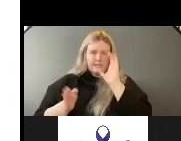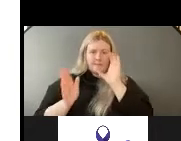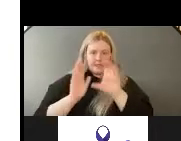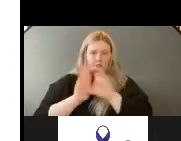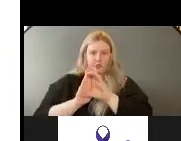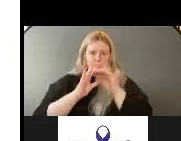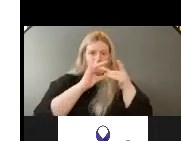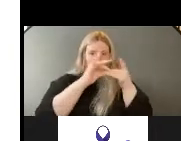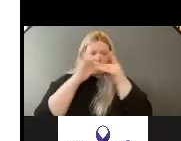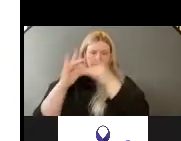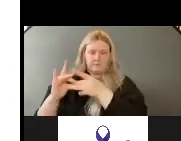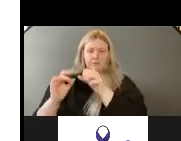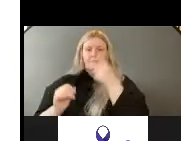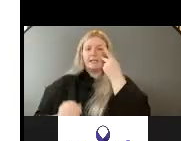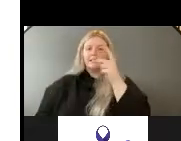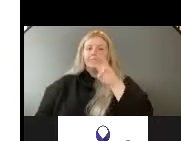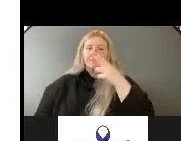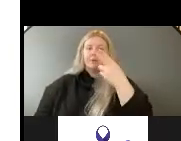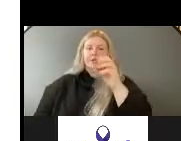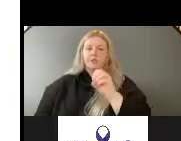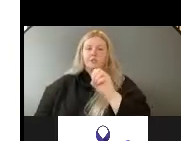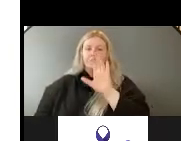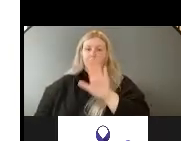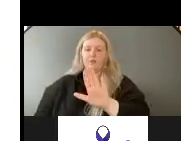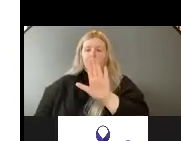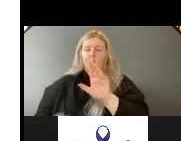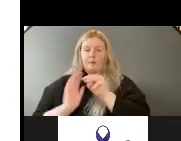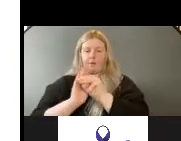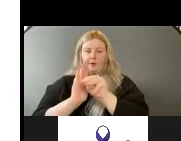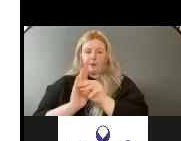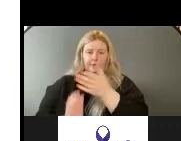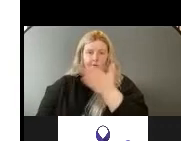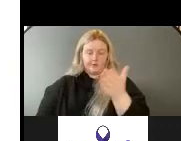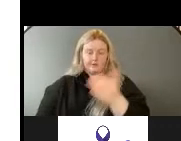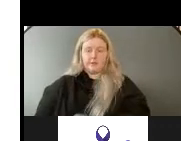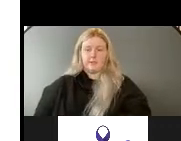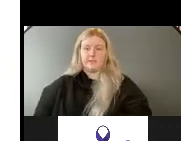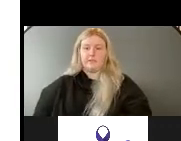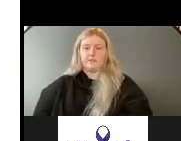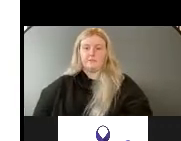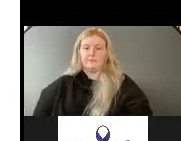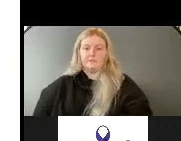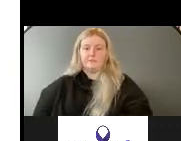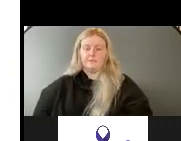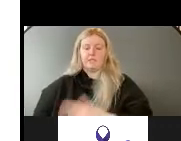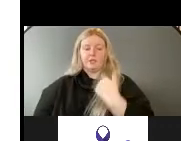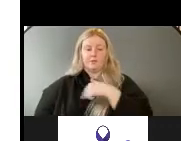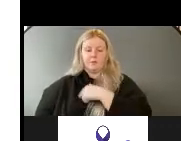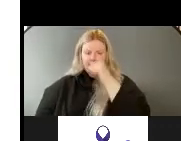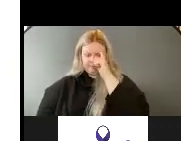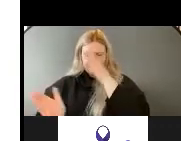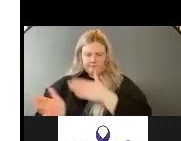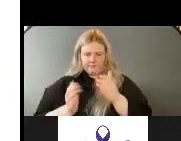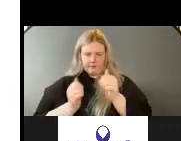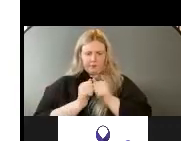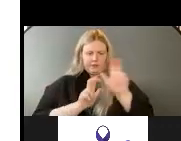Health Organization's ecological model. And if we're going to be strategic with our investments and our time and energy in